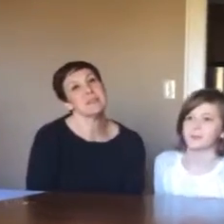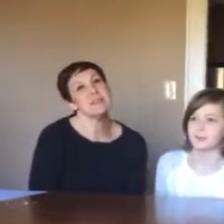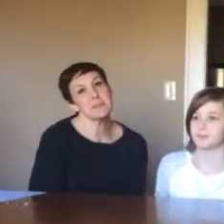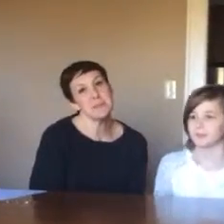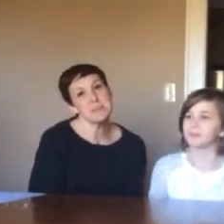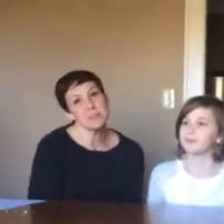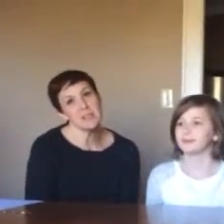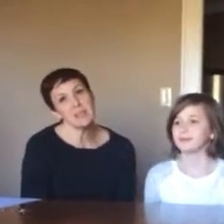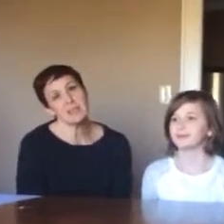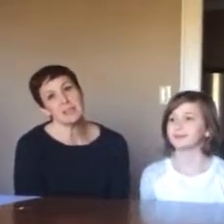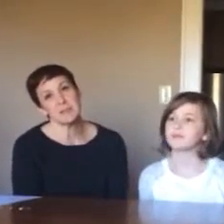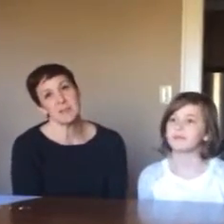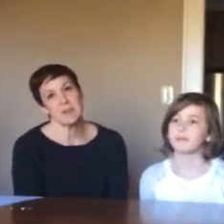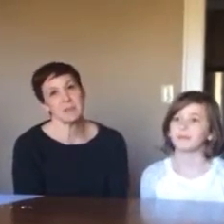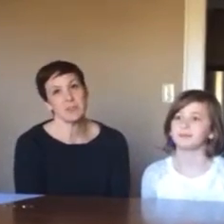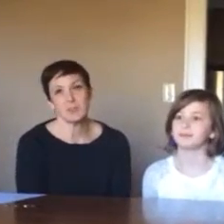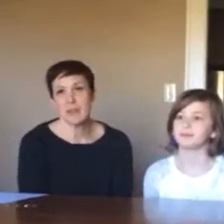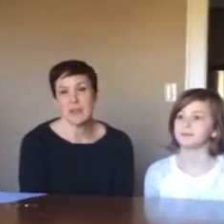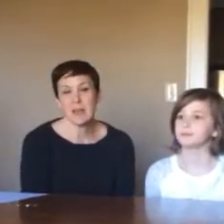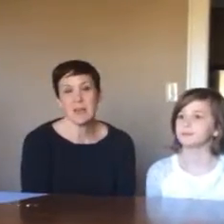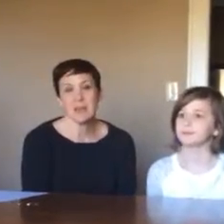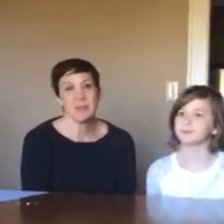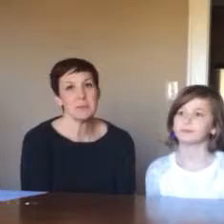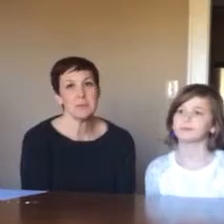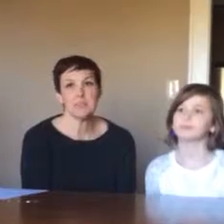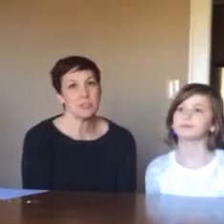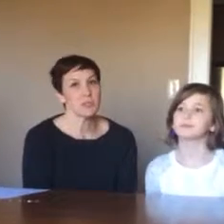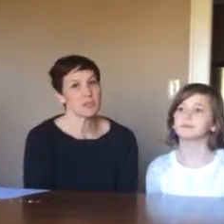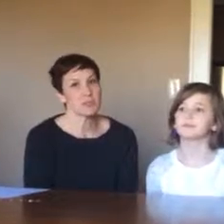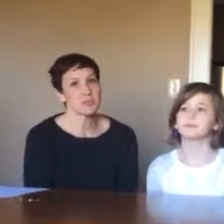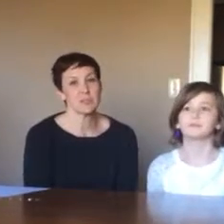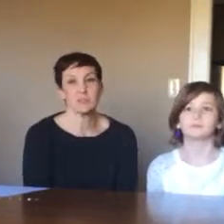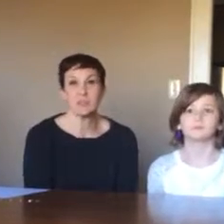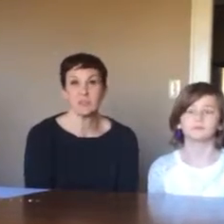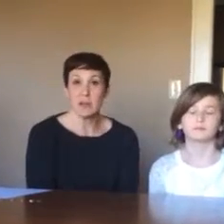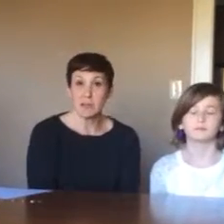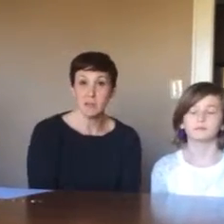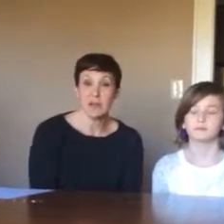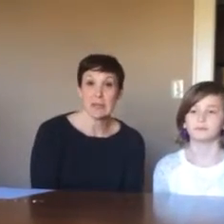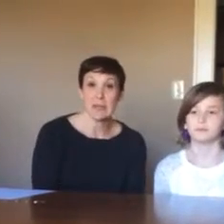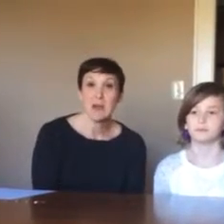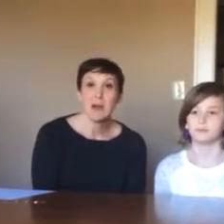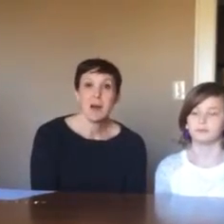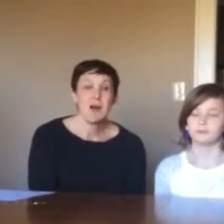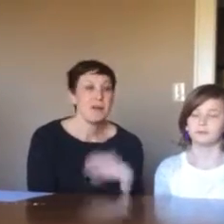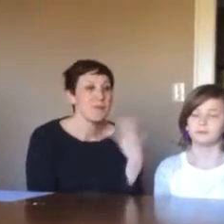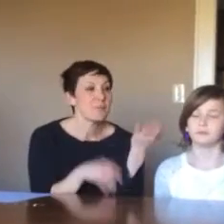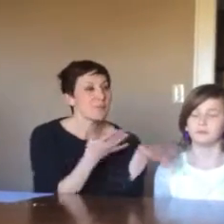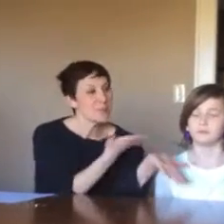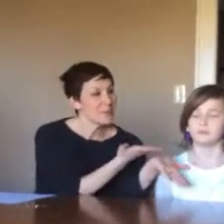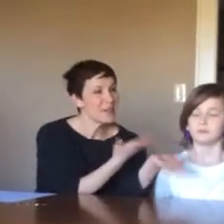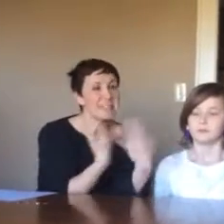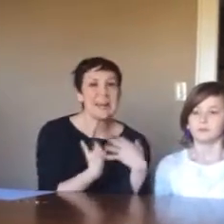So my simulation lesson plan for today, I'm going to be teaching using discrete trial training to my friend